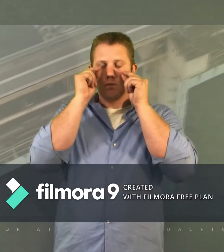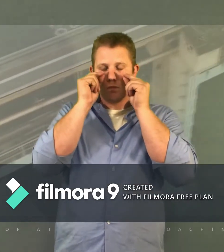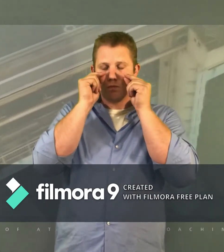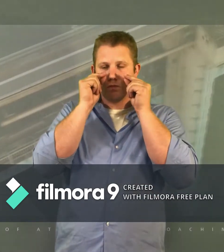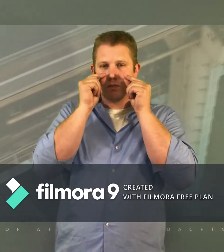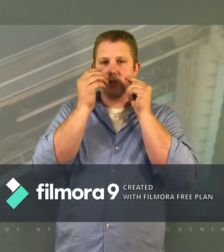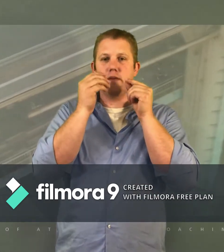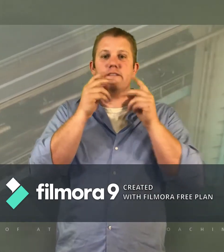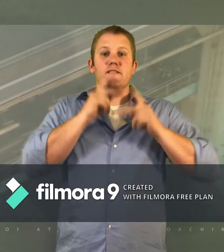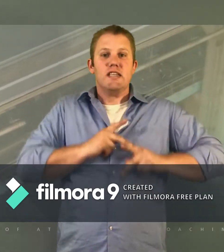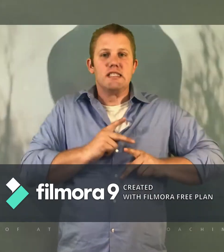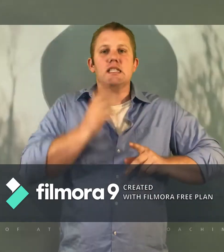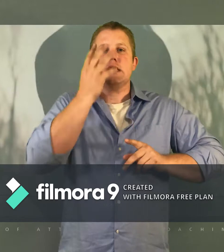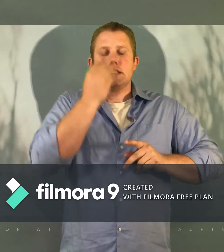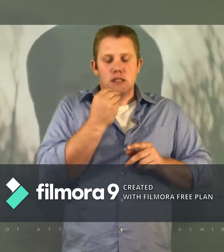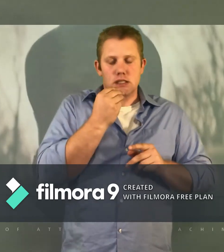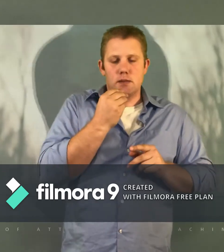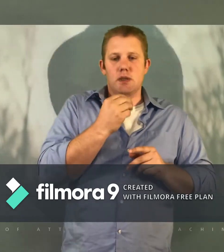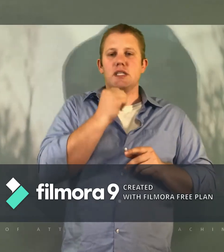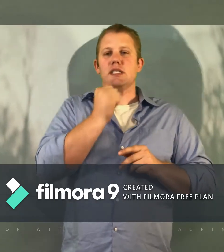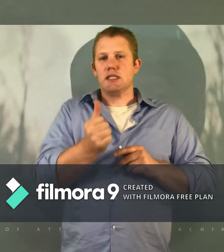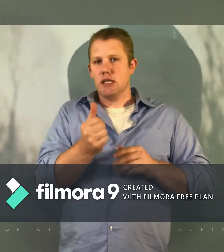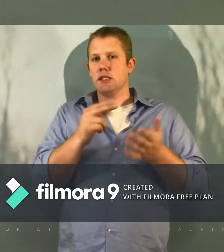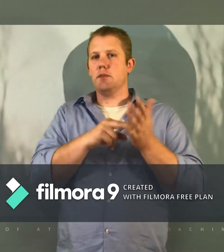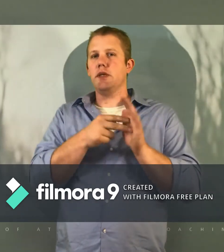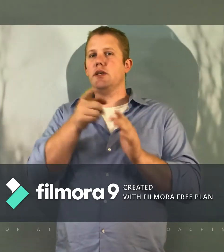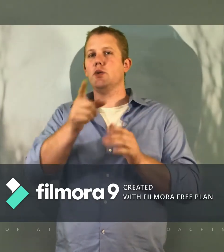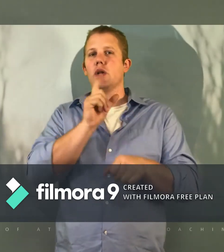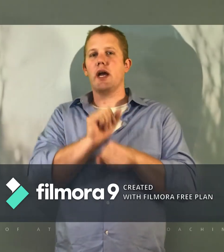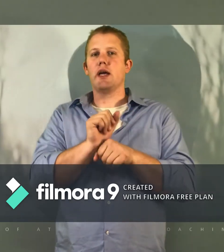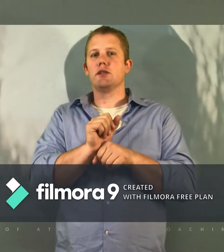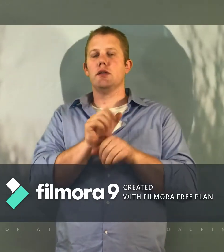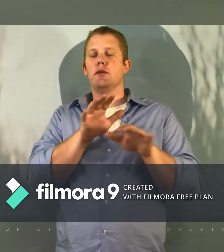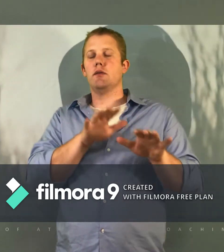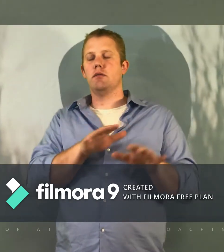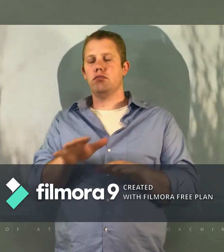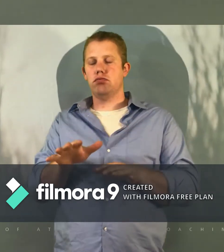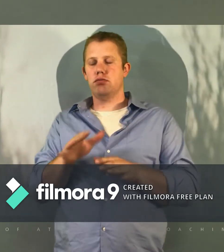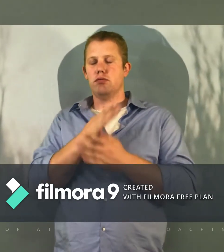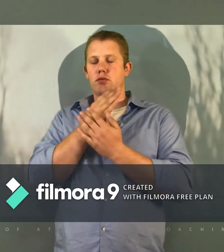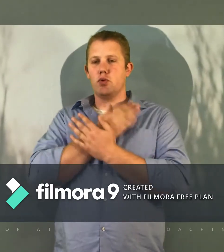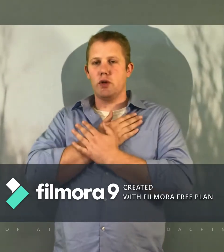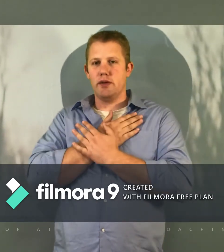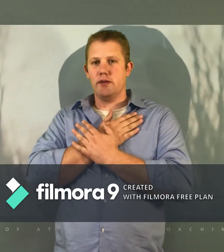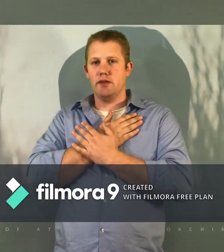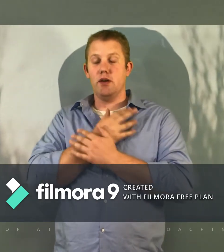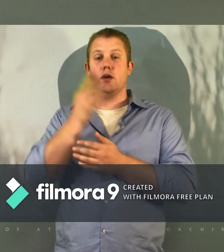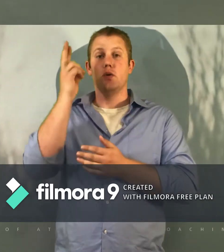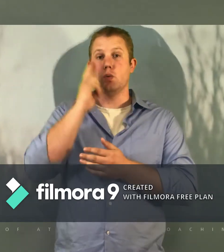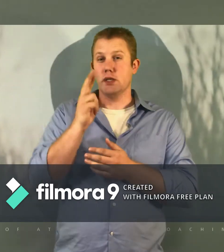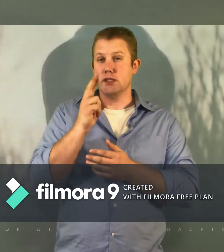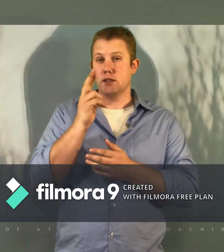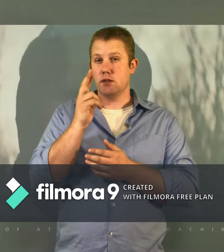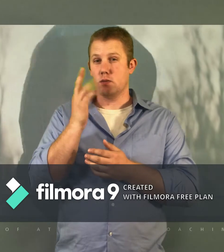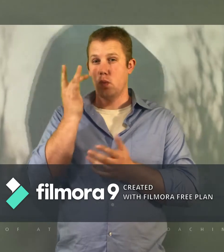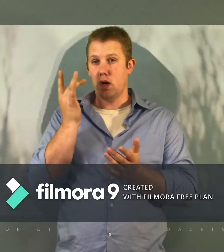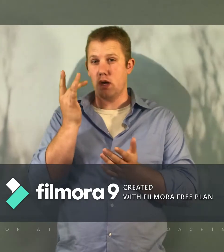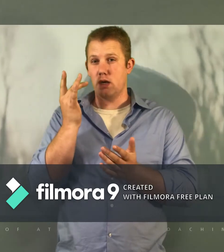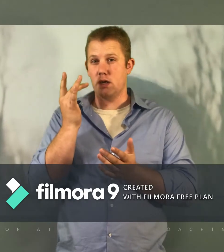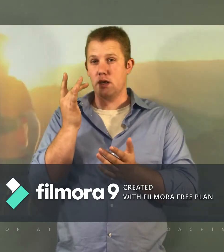Because you close your eyes at night and you are asleep physically doesn't mean that you're actually resting. And the reason